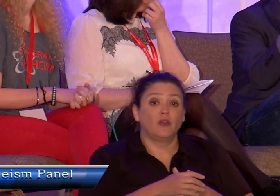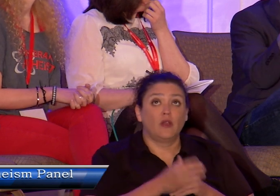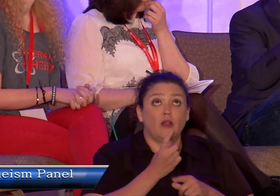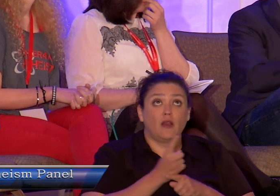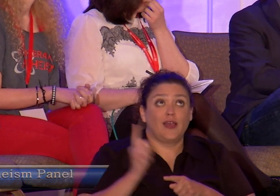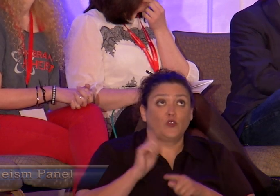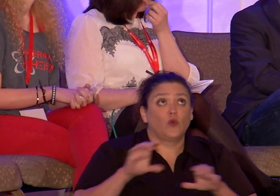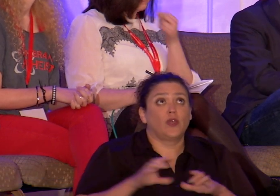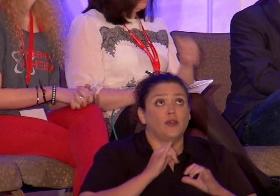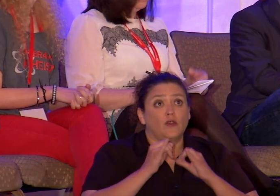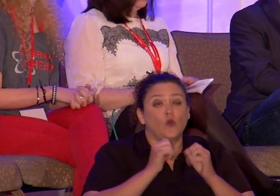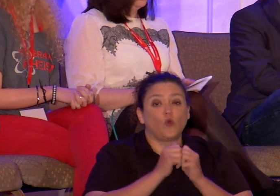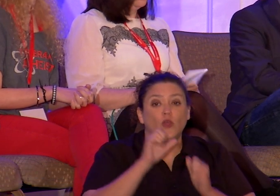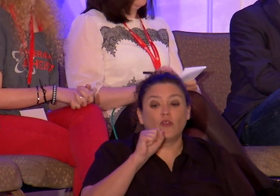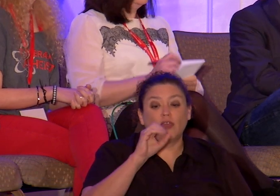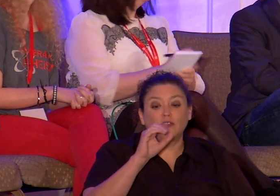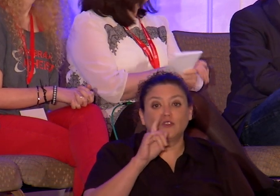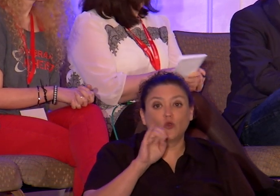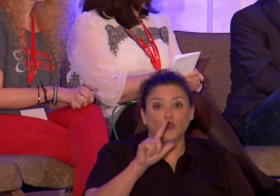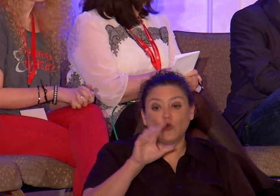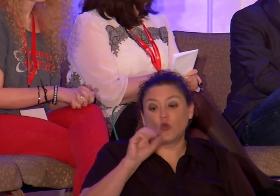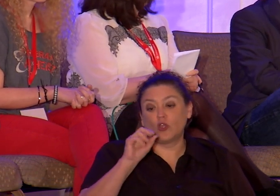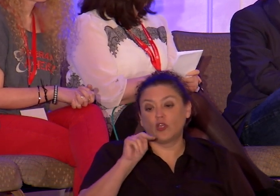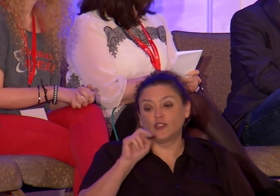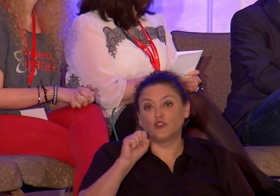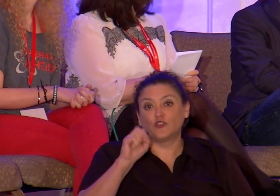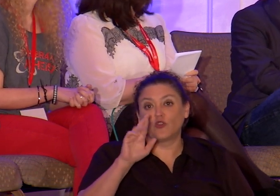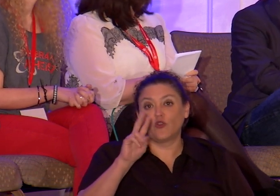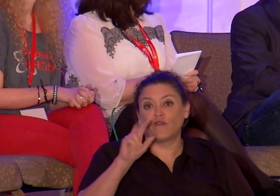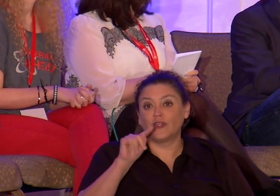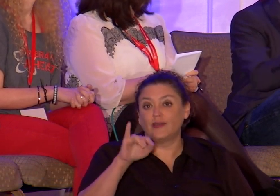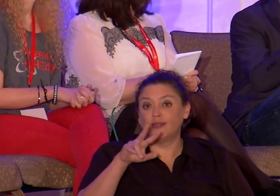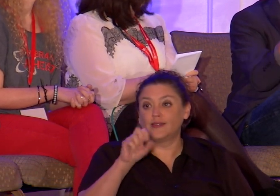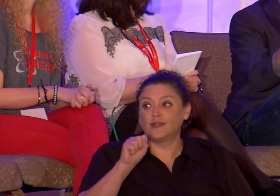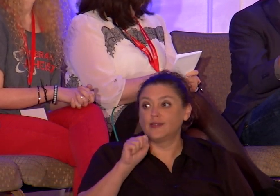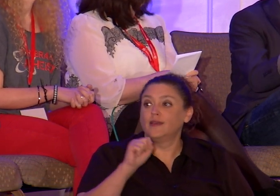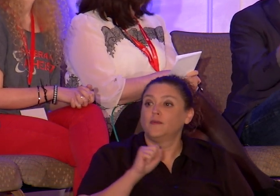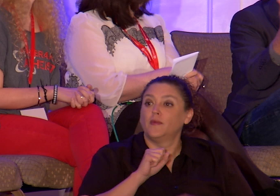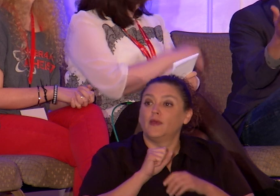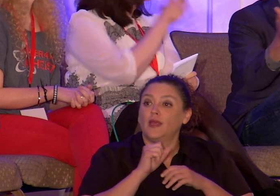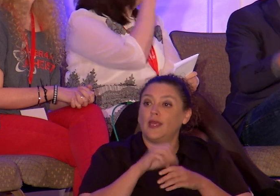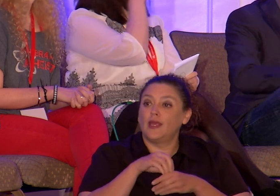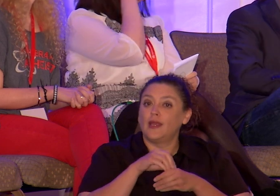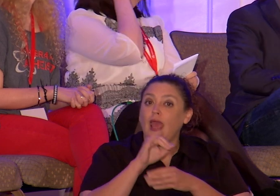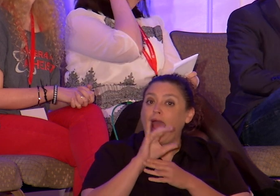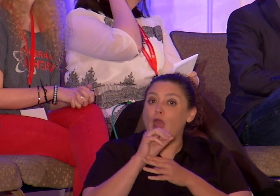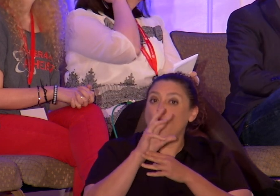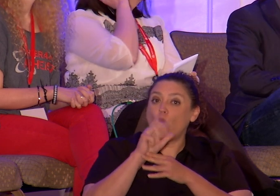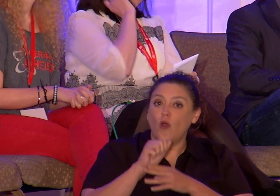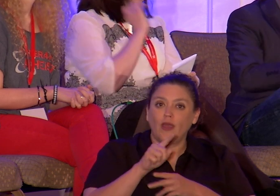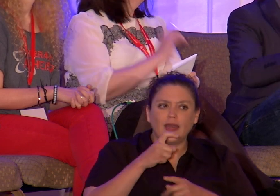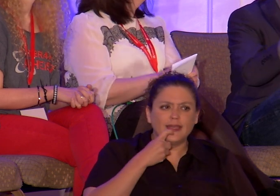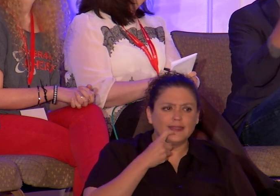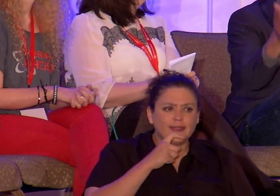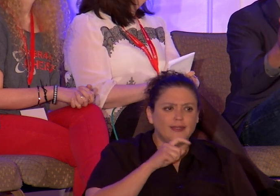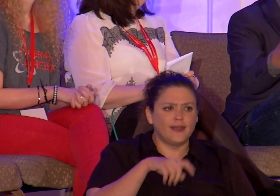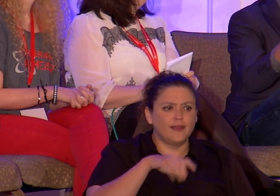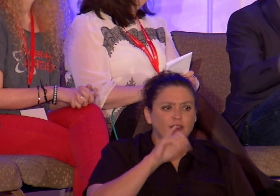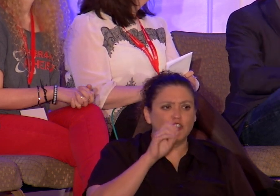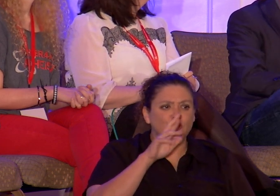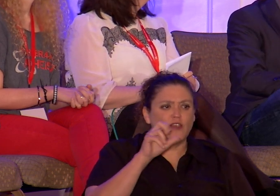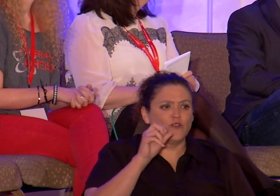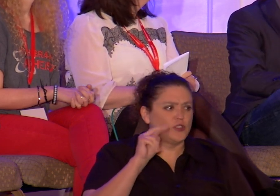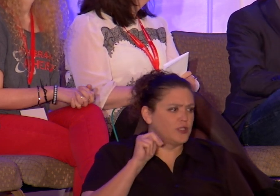social conservative person in Iowa, and he also mentioned, he said that Thomas Jefferson was a Christian, most of the